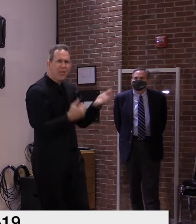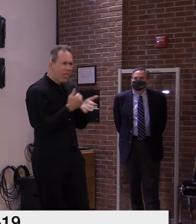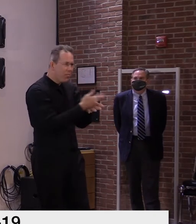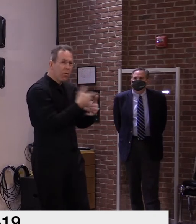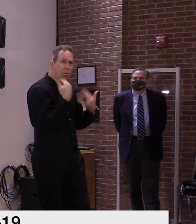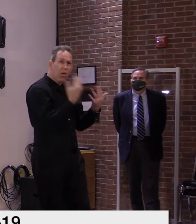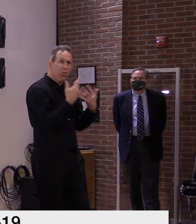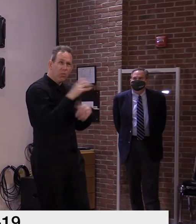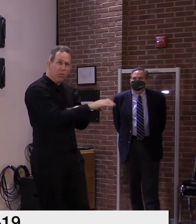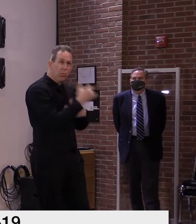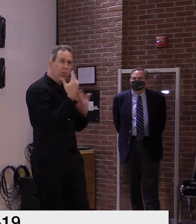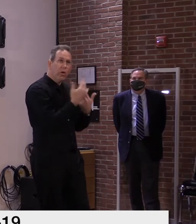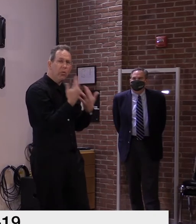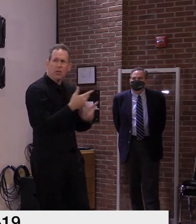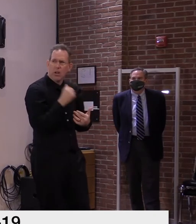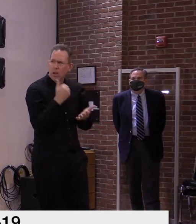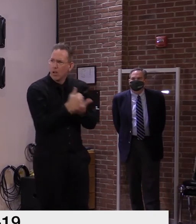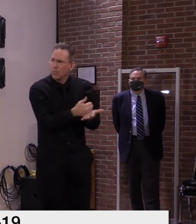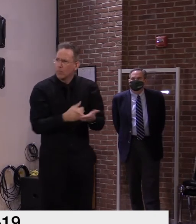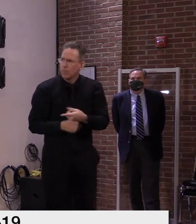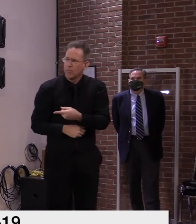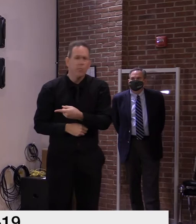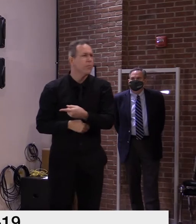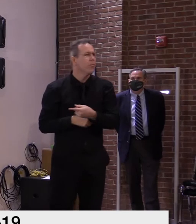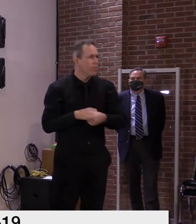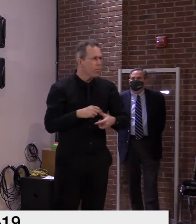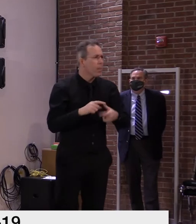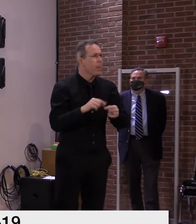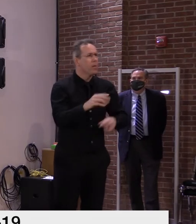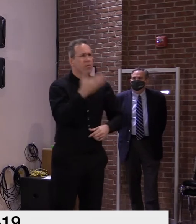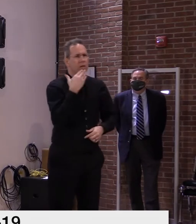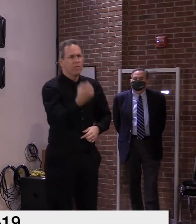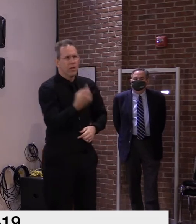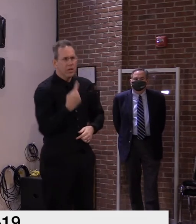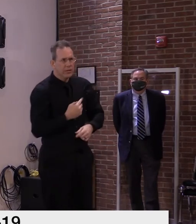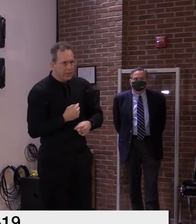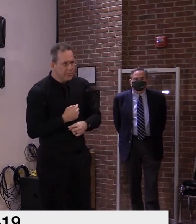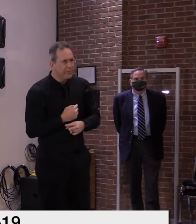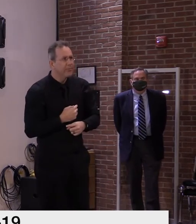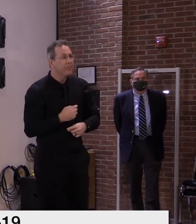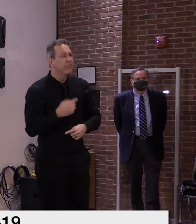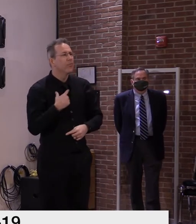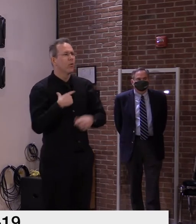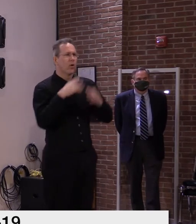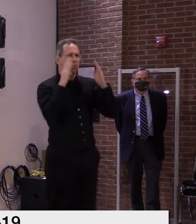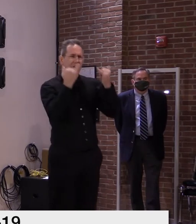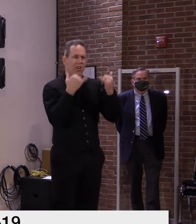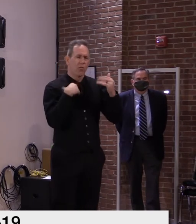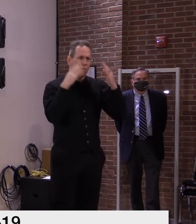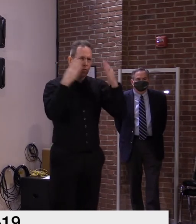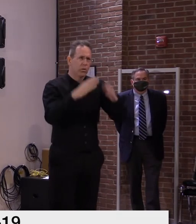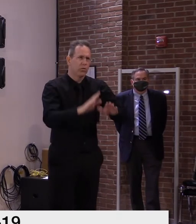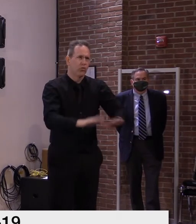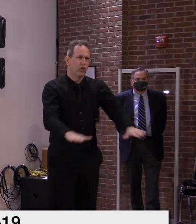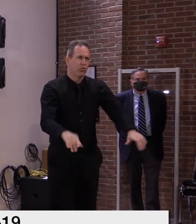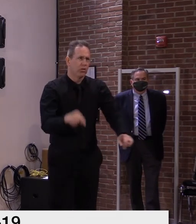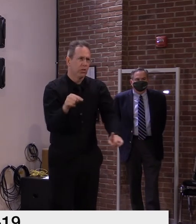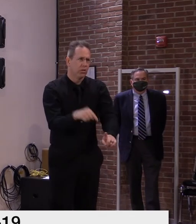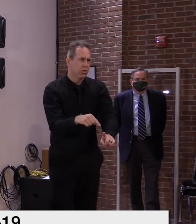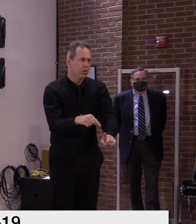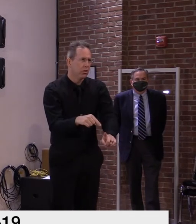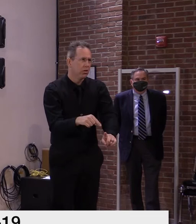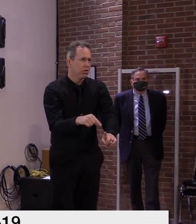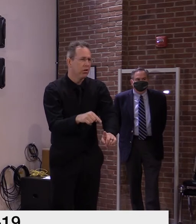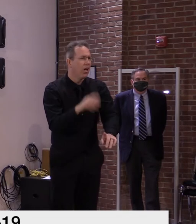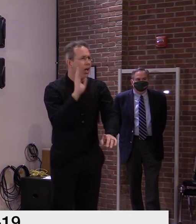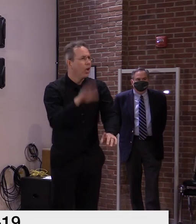Certainly, as we've focused our attention on children and youth today, we know that adults are also in need of mental health services, which